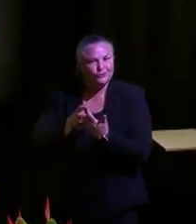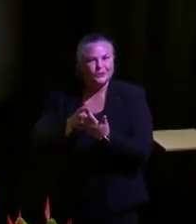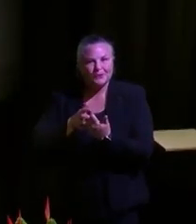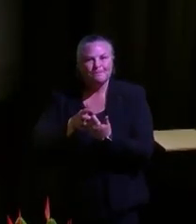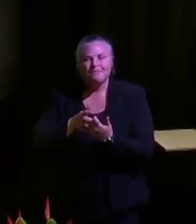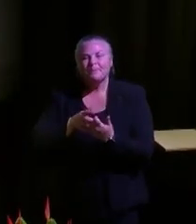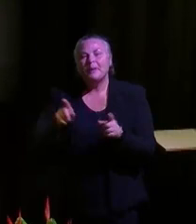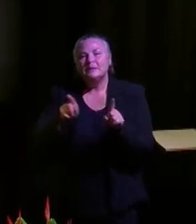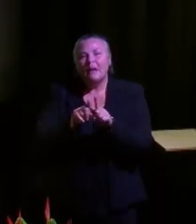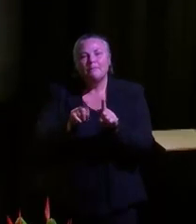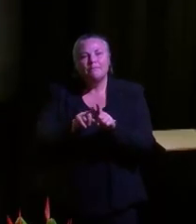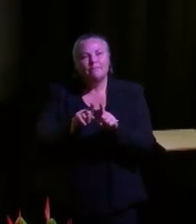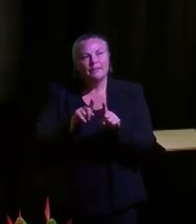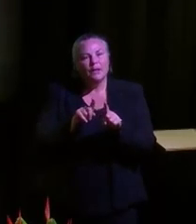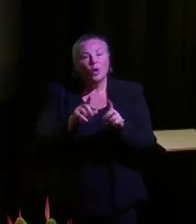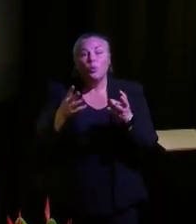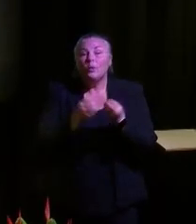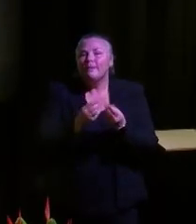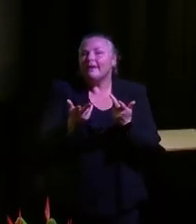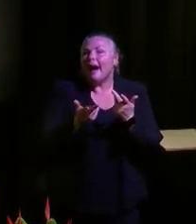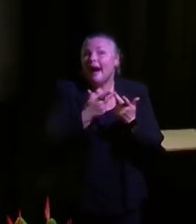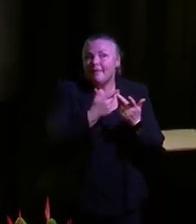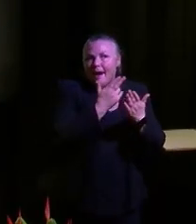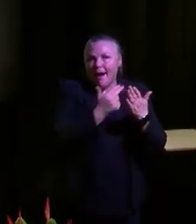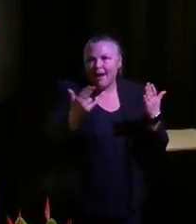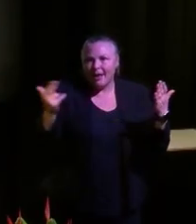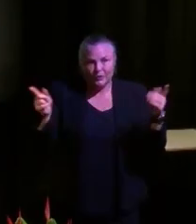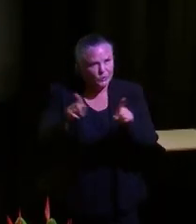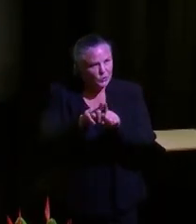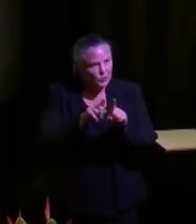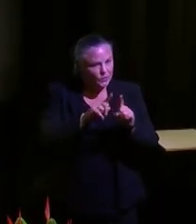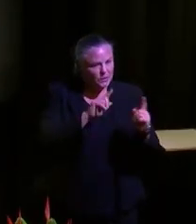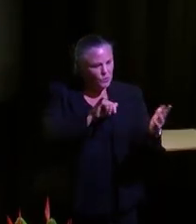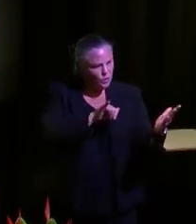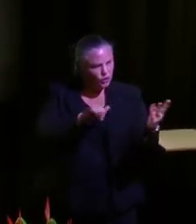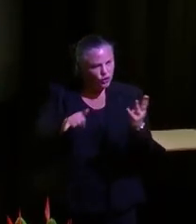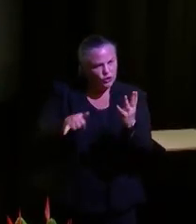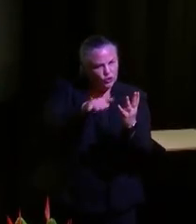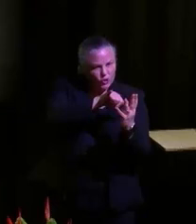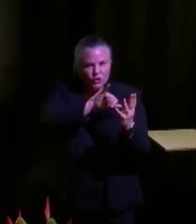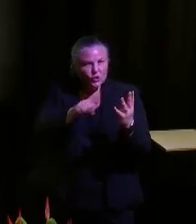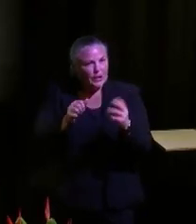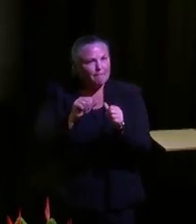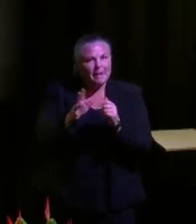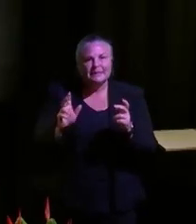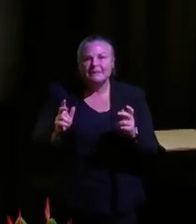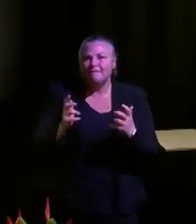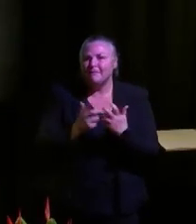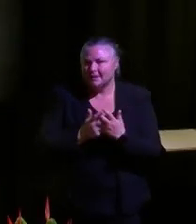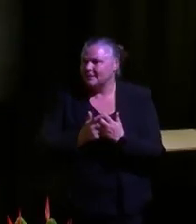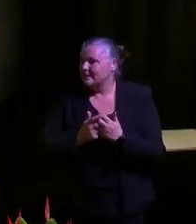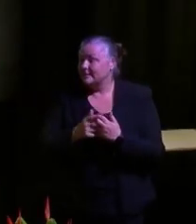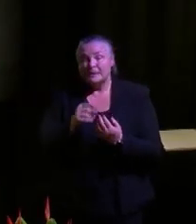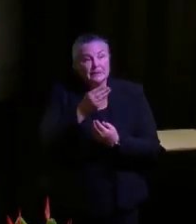all of the other works, and what they ended up being, because I'm sure that with many of the other artists in the show, you know, we had one